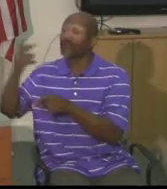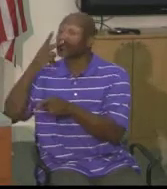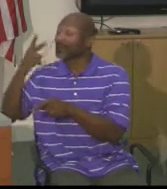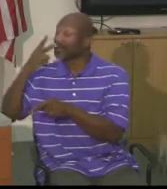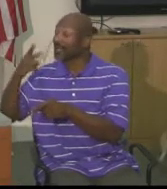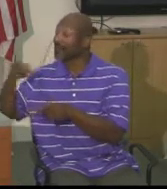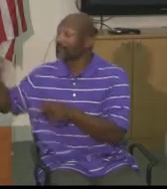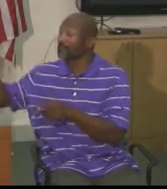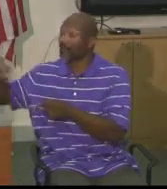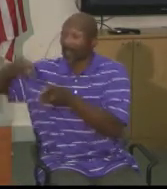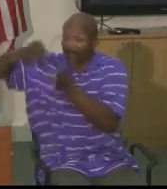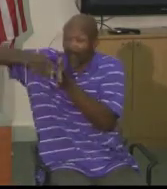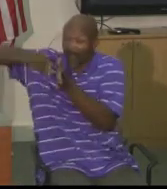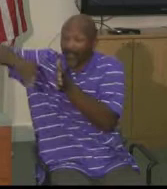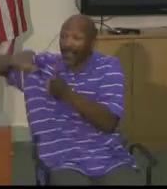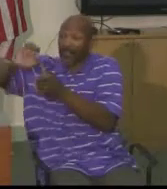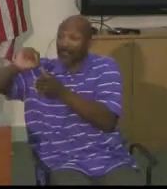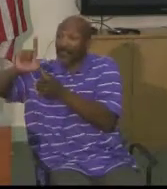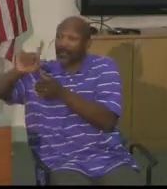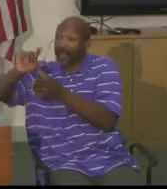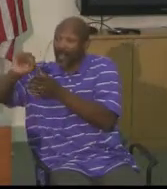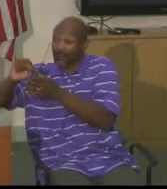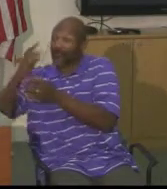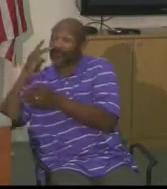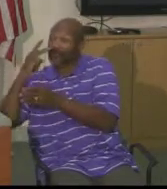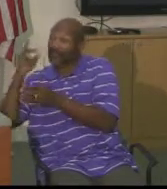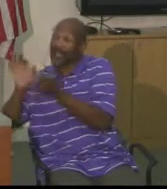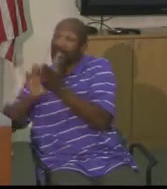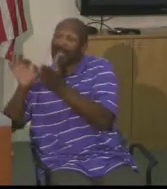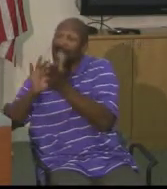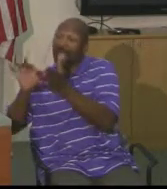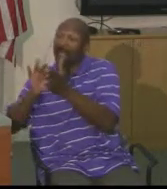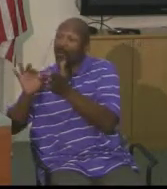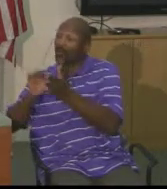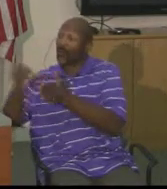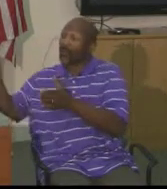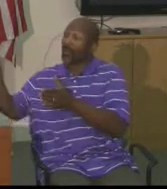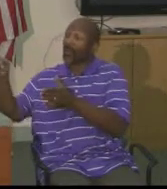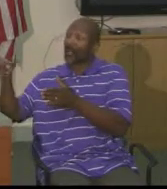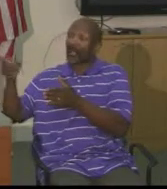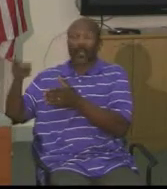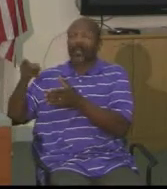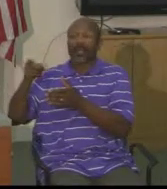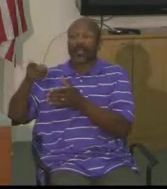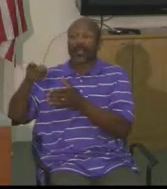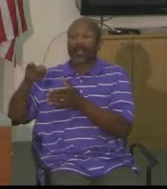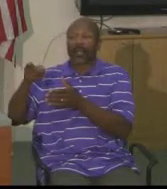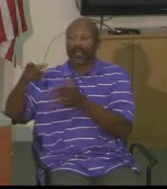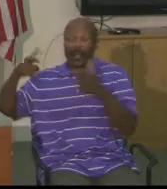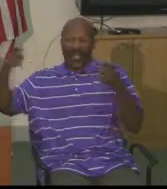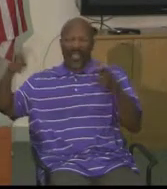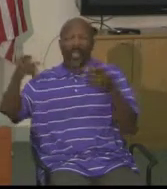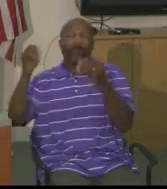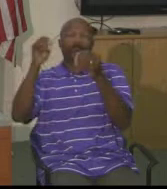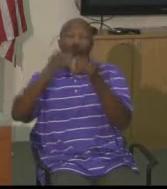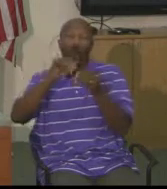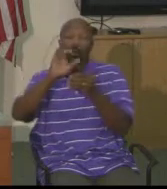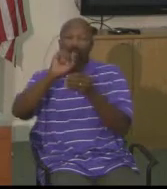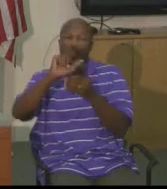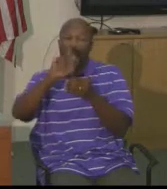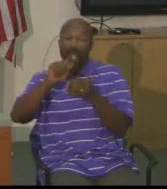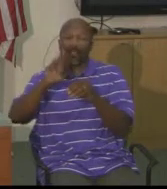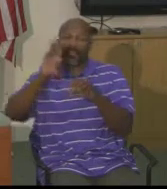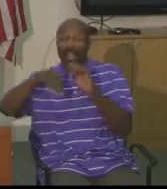haven't talked about the slots, but if you count the number of slots, you usually will have fewer slots on a